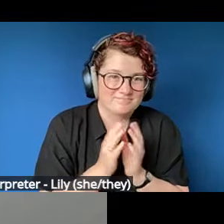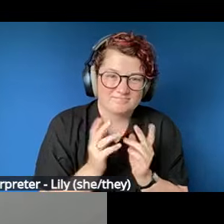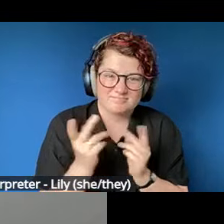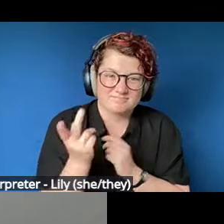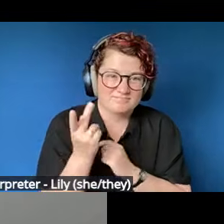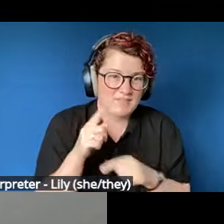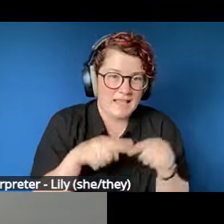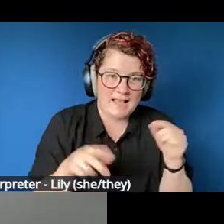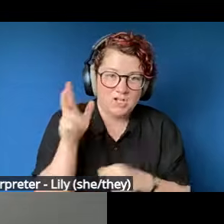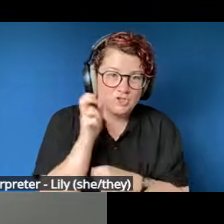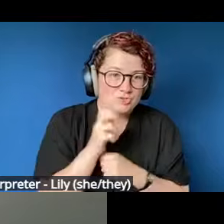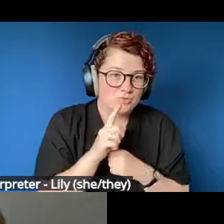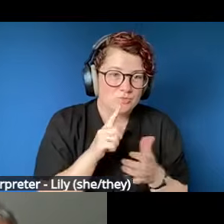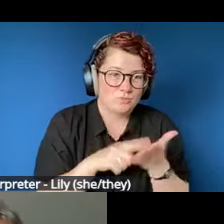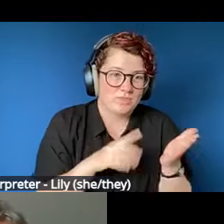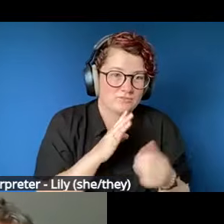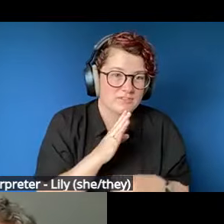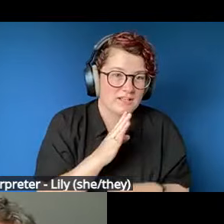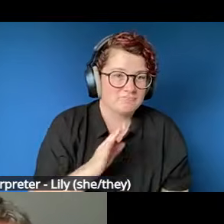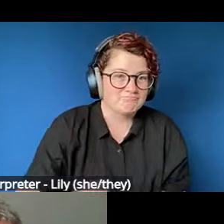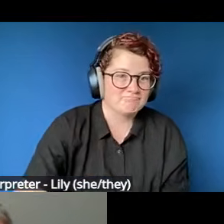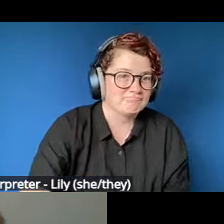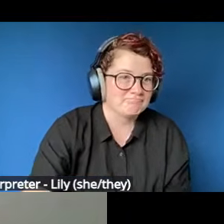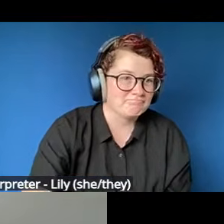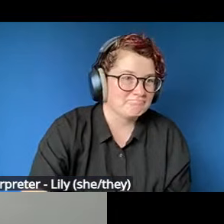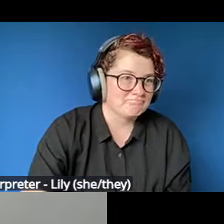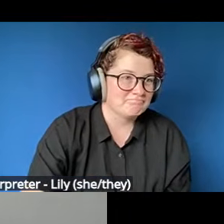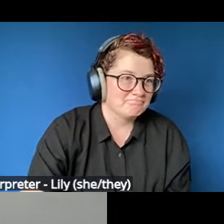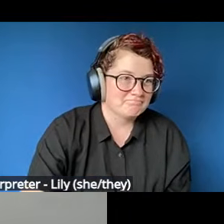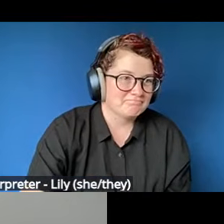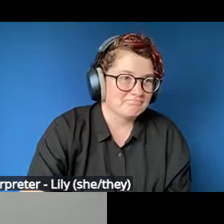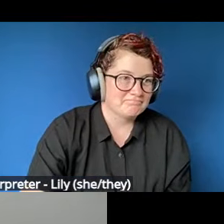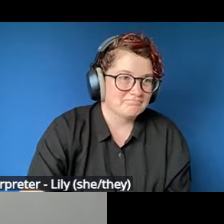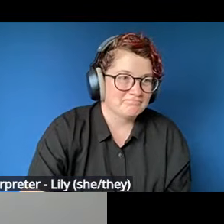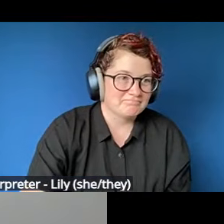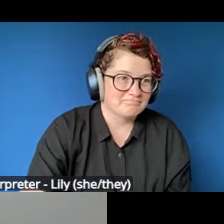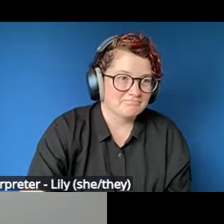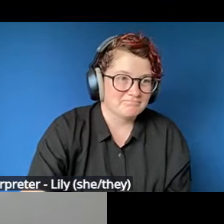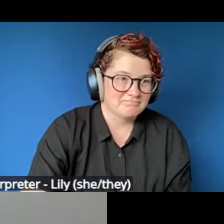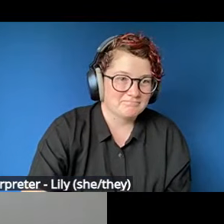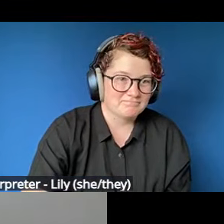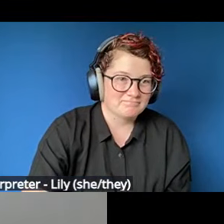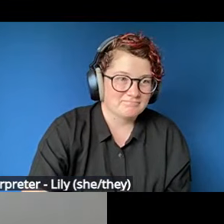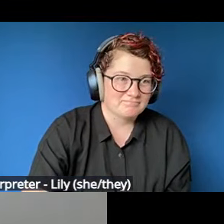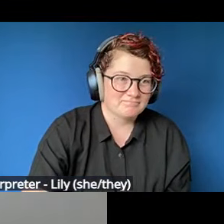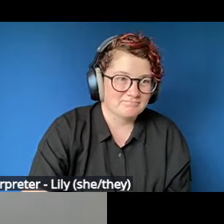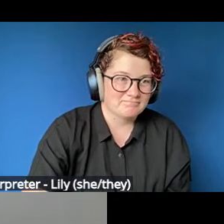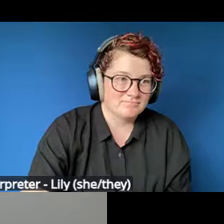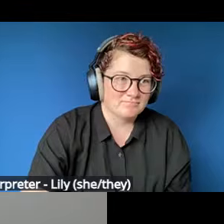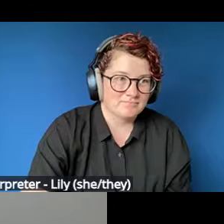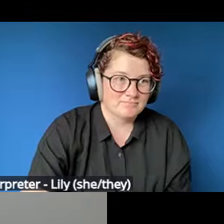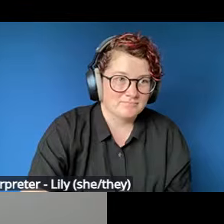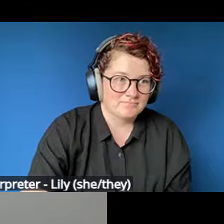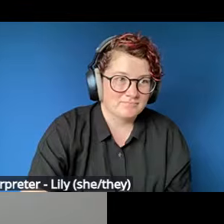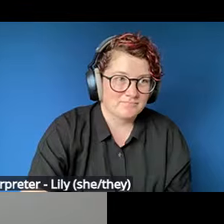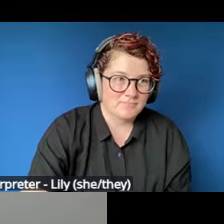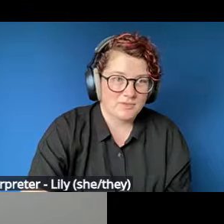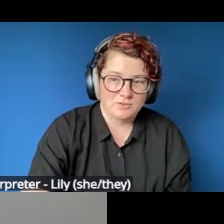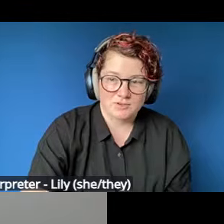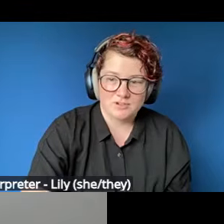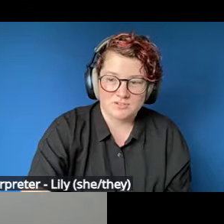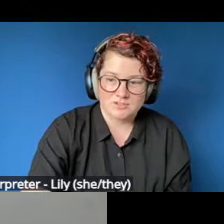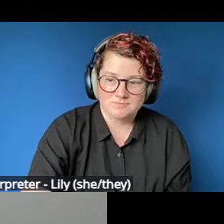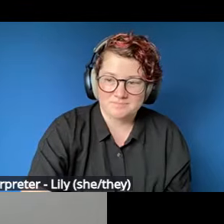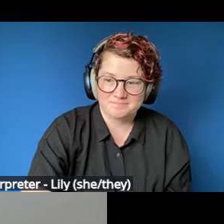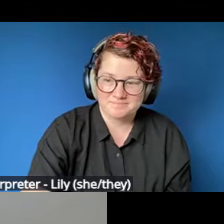I'm sorry. So you just approved the amendments? That's right. Yeah. Okay, so now we're looking for a mover and a seconder